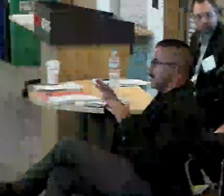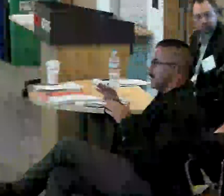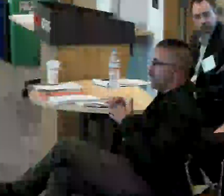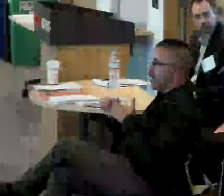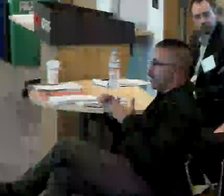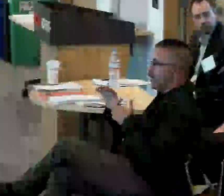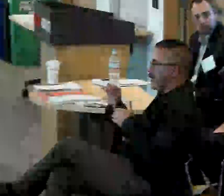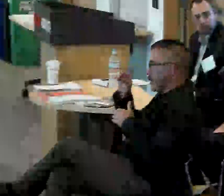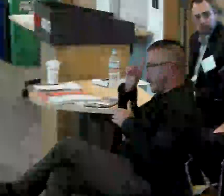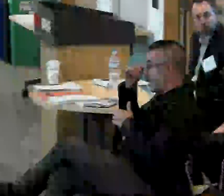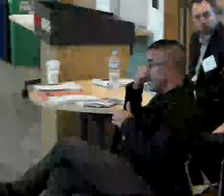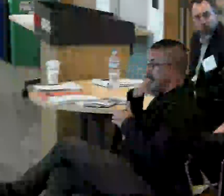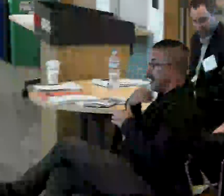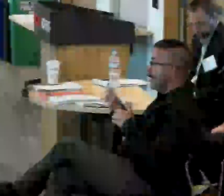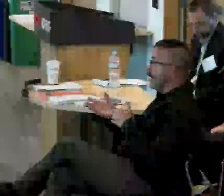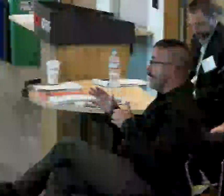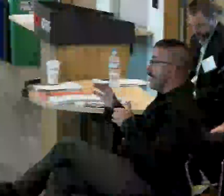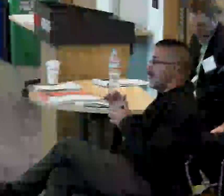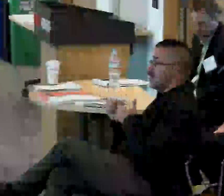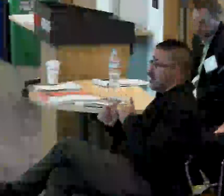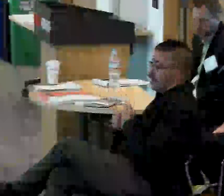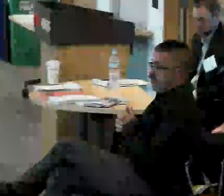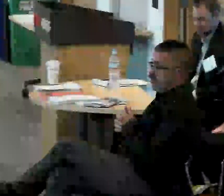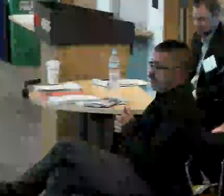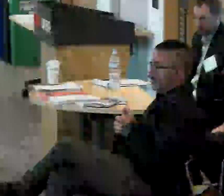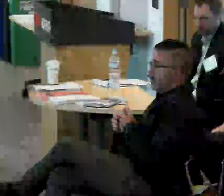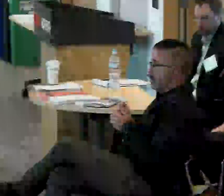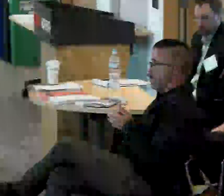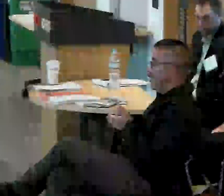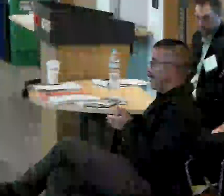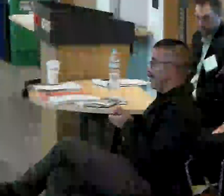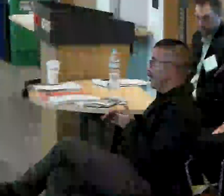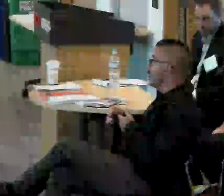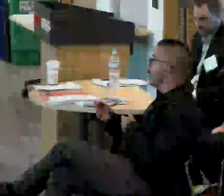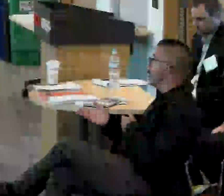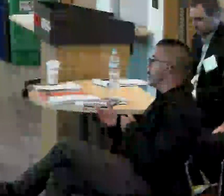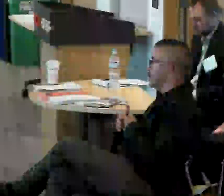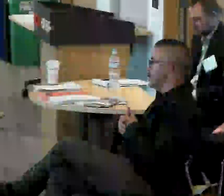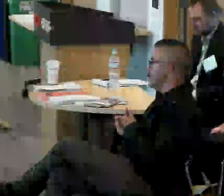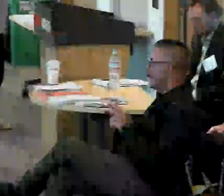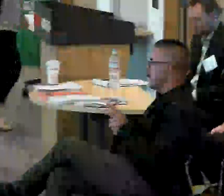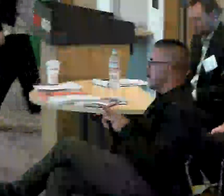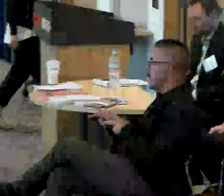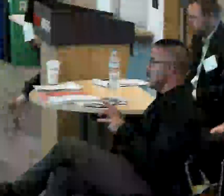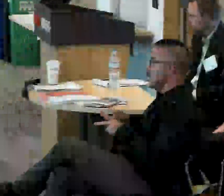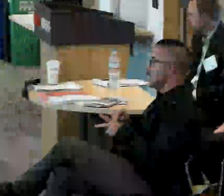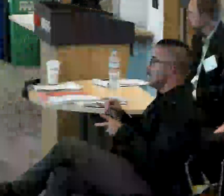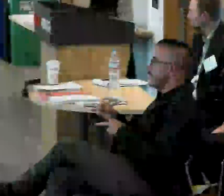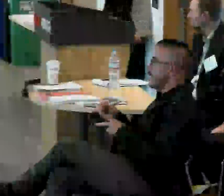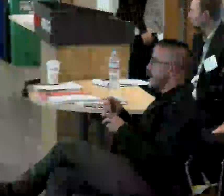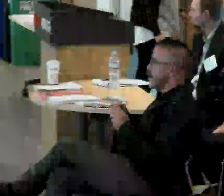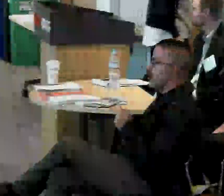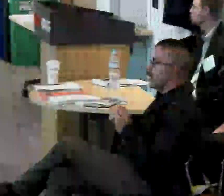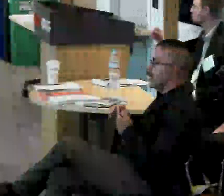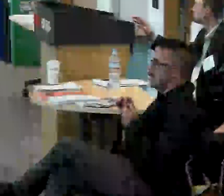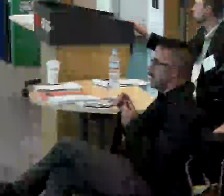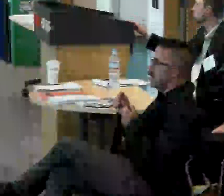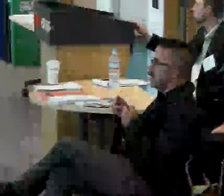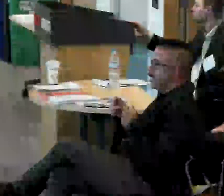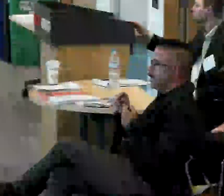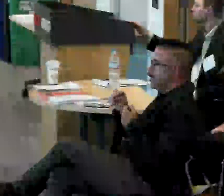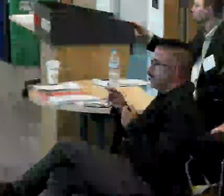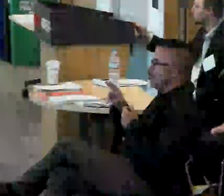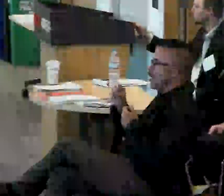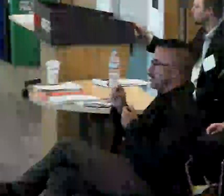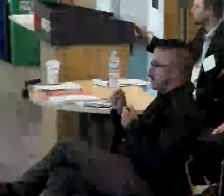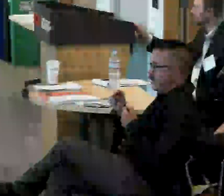$264.50 if I just give them $500 or I write them a check or something like that. Same is true if a special needs trust was to, you know, pay your rent